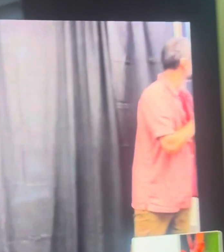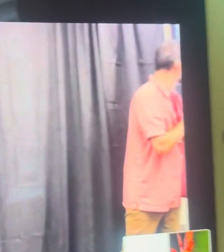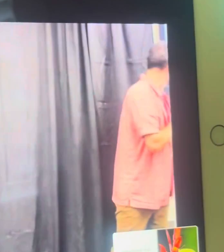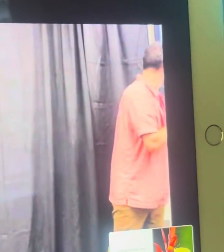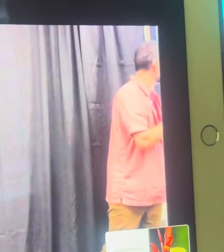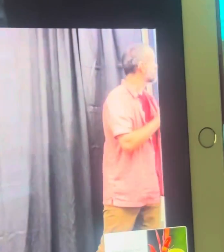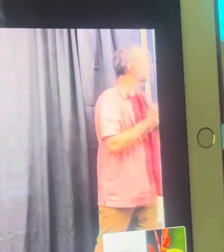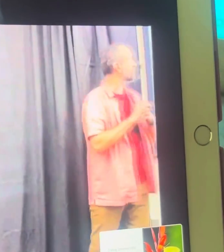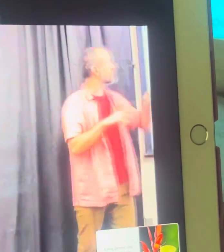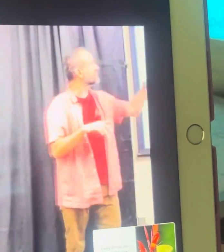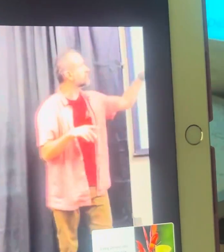Awesome.